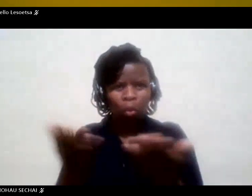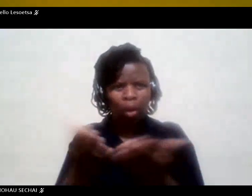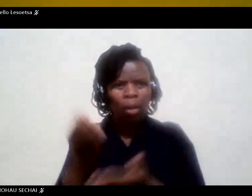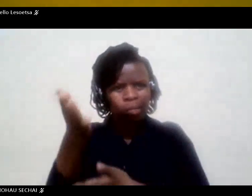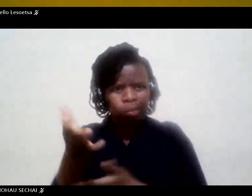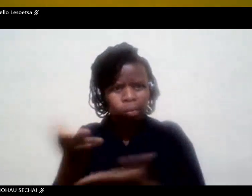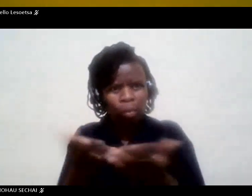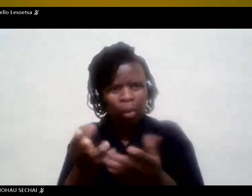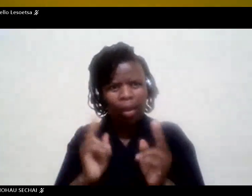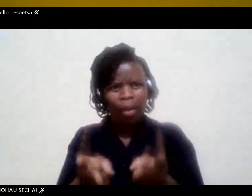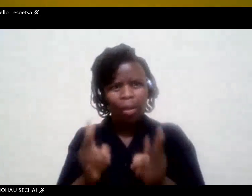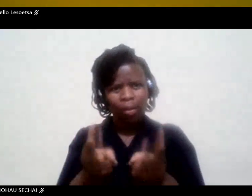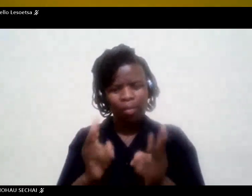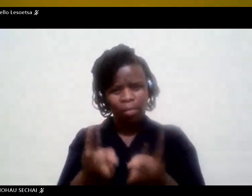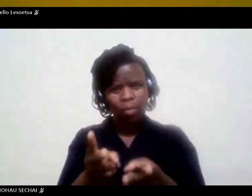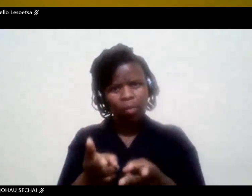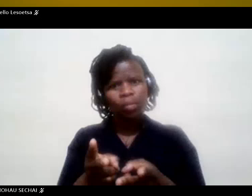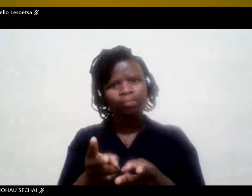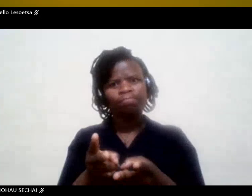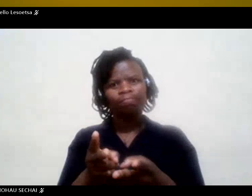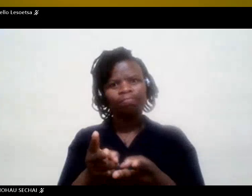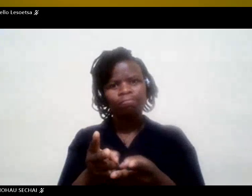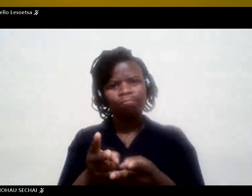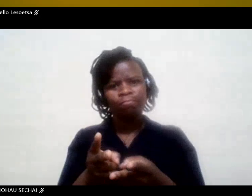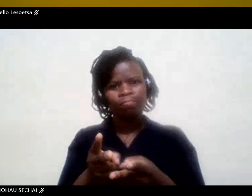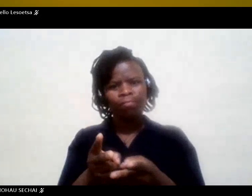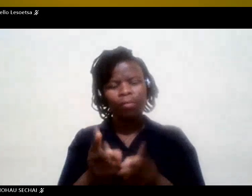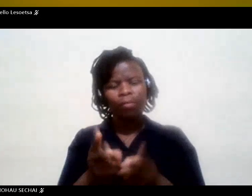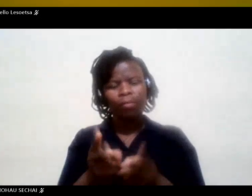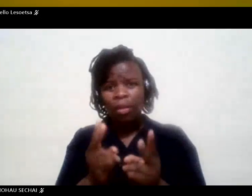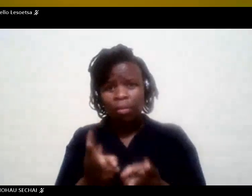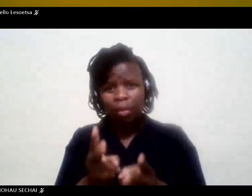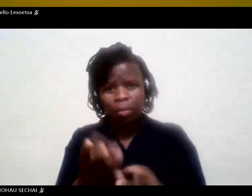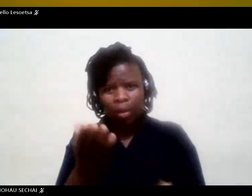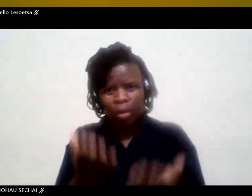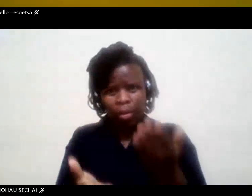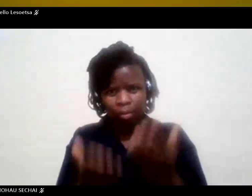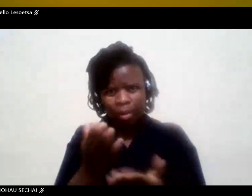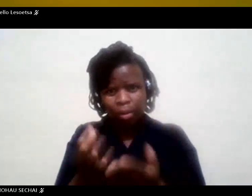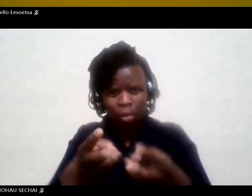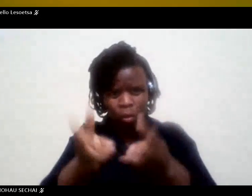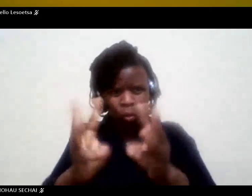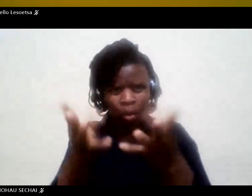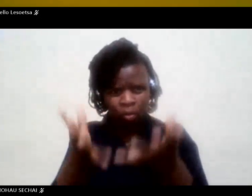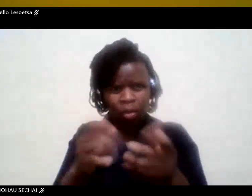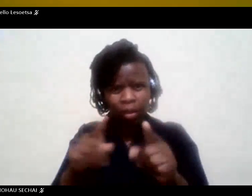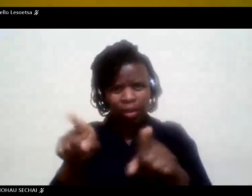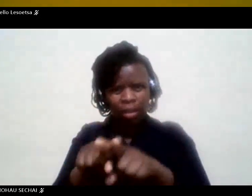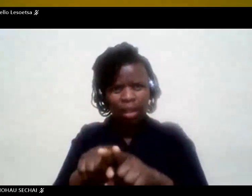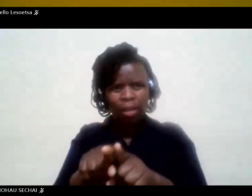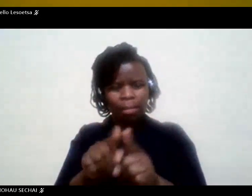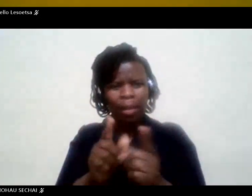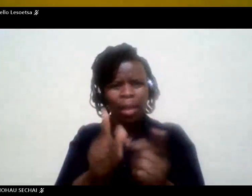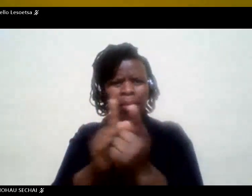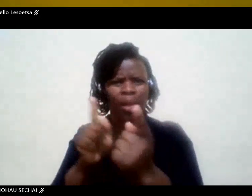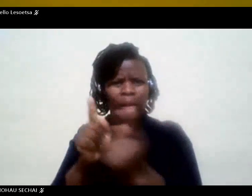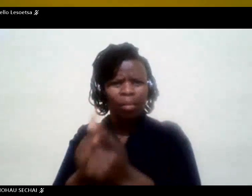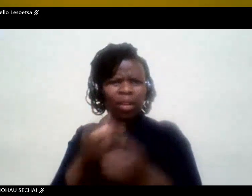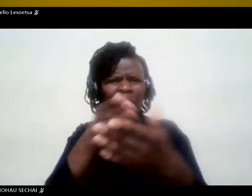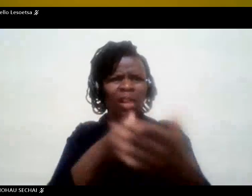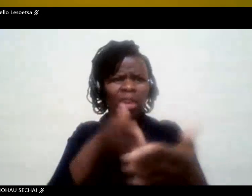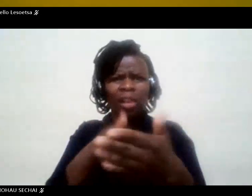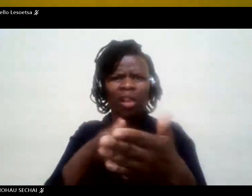navigate themselves. But for a person with visual impairment, they've mapped out their way, and they meet new obstacles now, and they start wondering what is happening, those kind